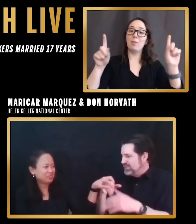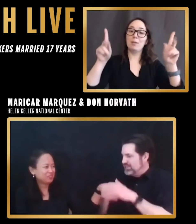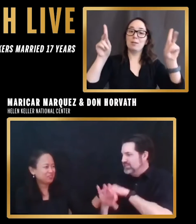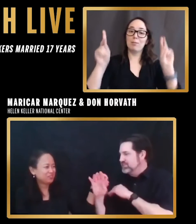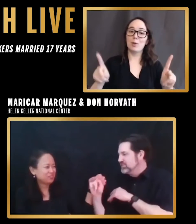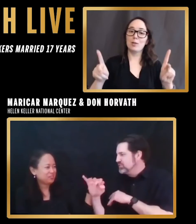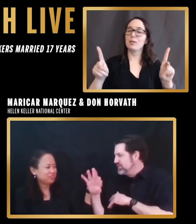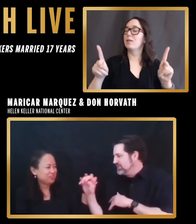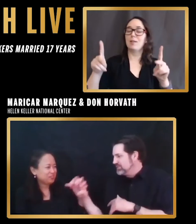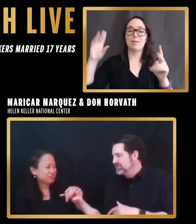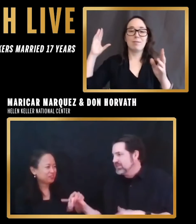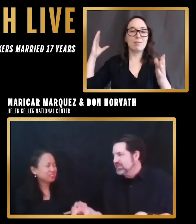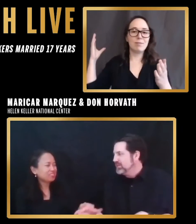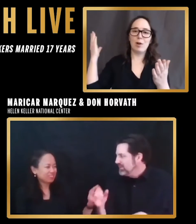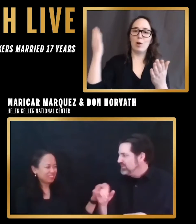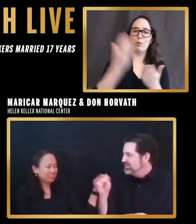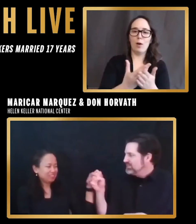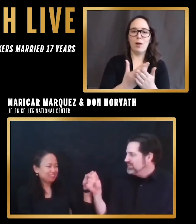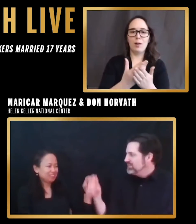balloon.